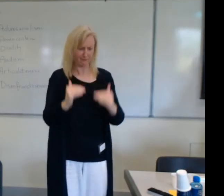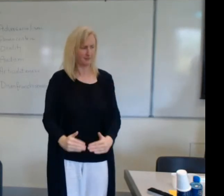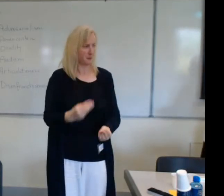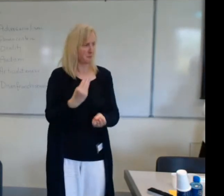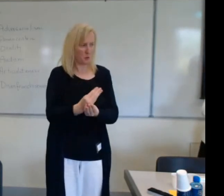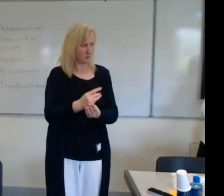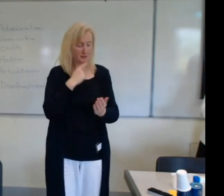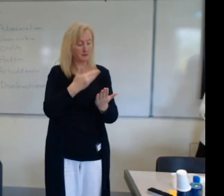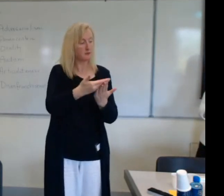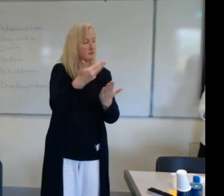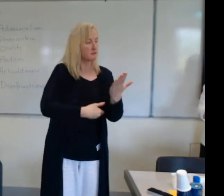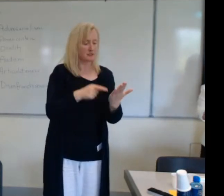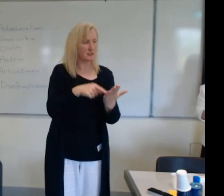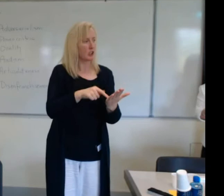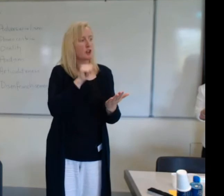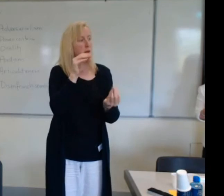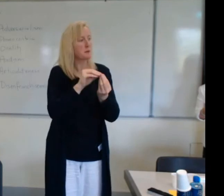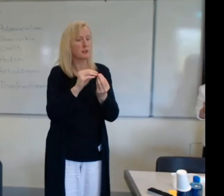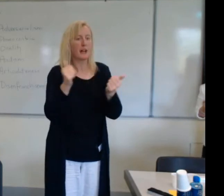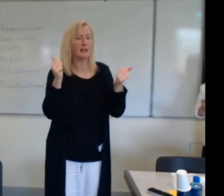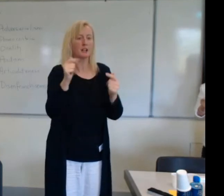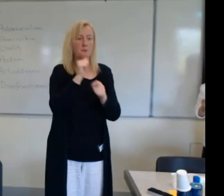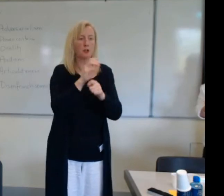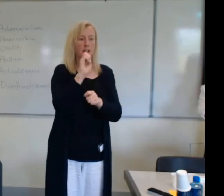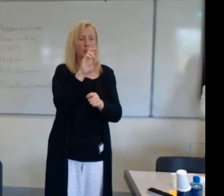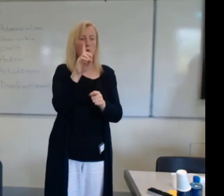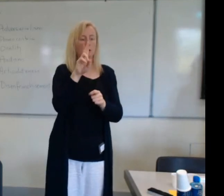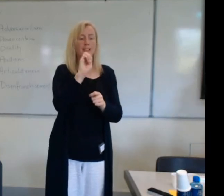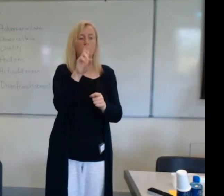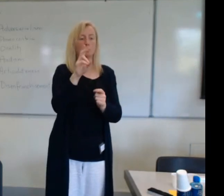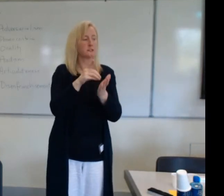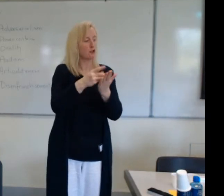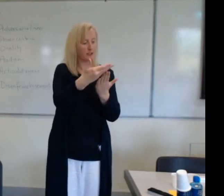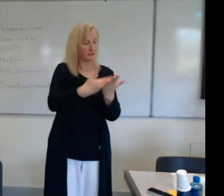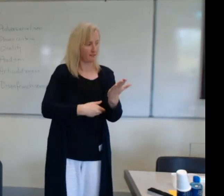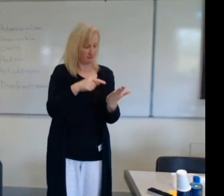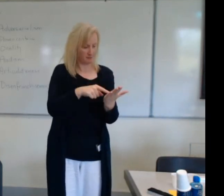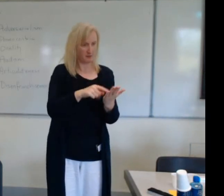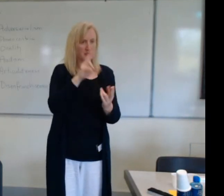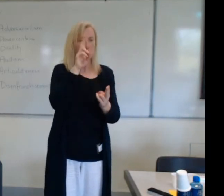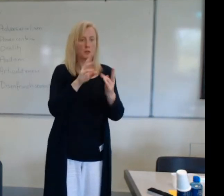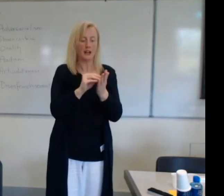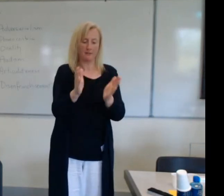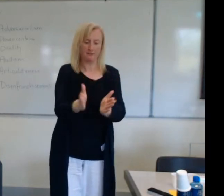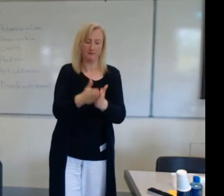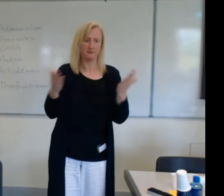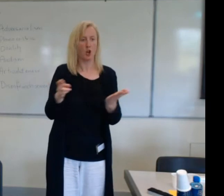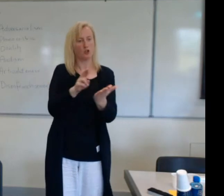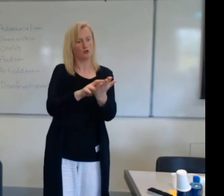include any reference to the European directives, made reference to the need to put in place a register of legal interpreters, and he didn't even